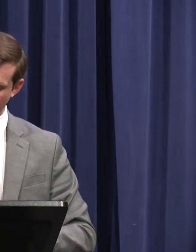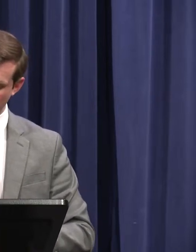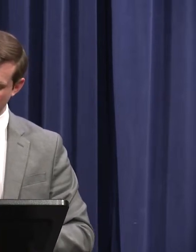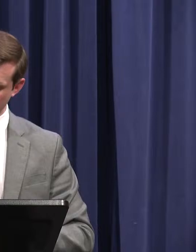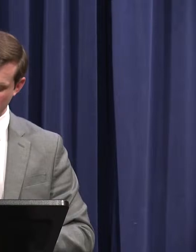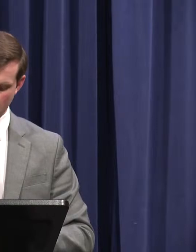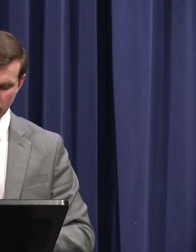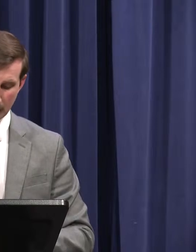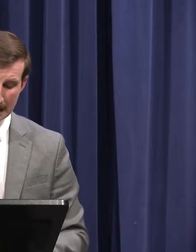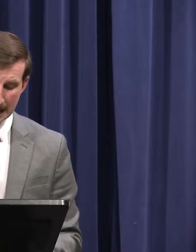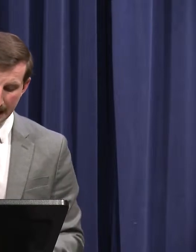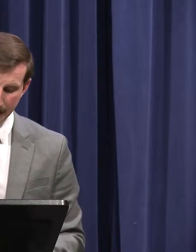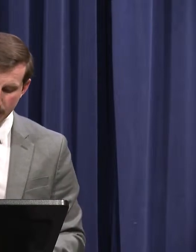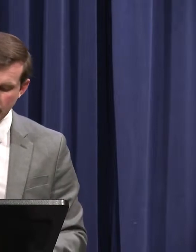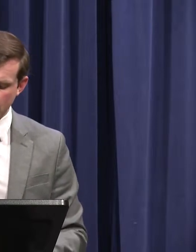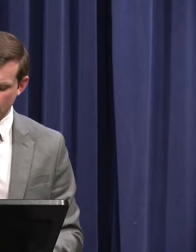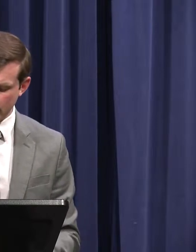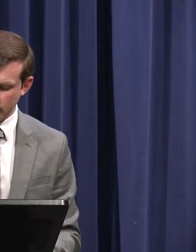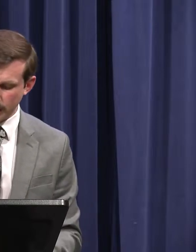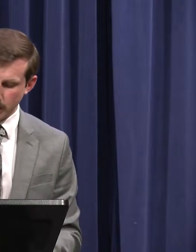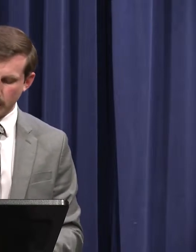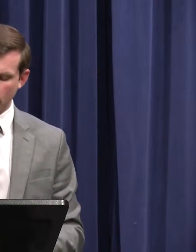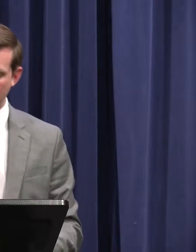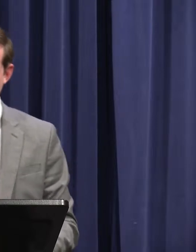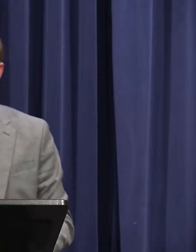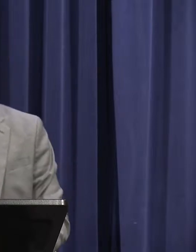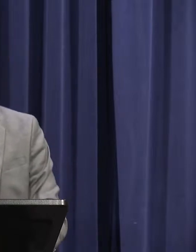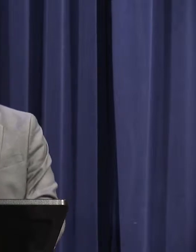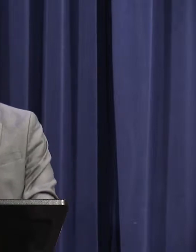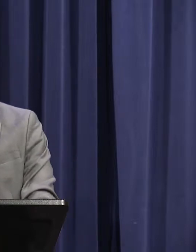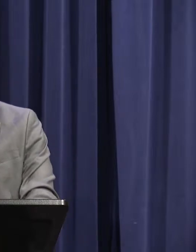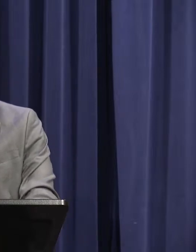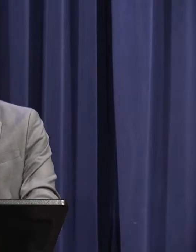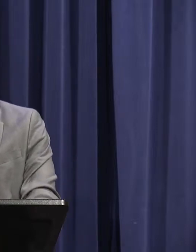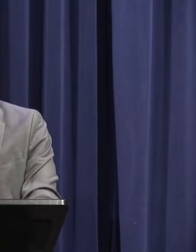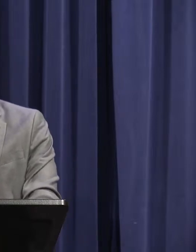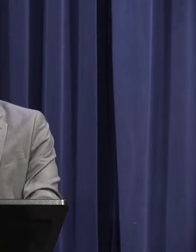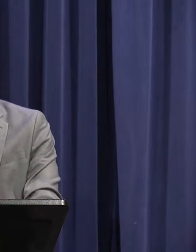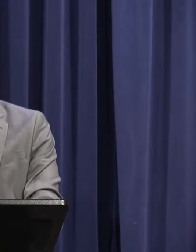Starting with the more familiar ones. Chief Deputy Attorney General Fadwa Hammoud,